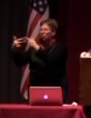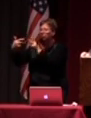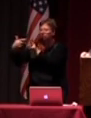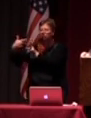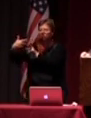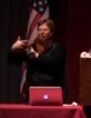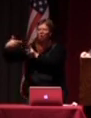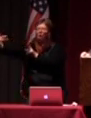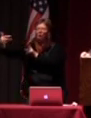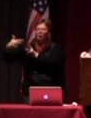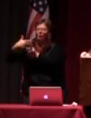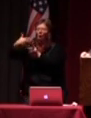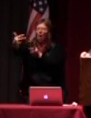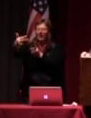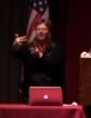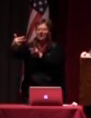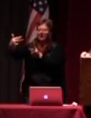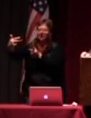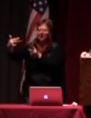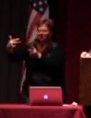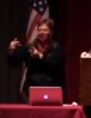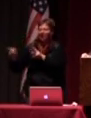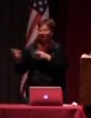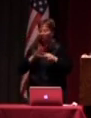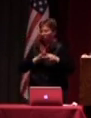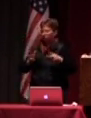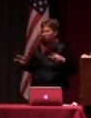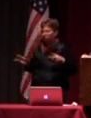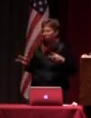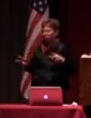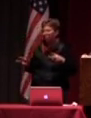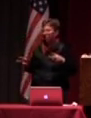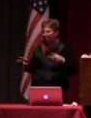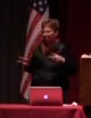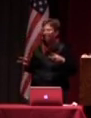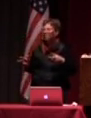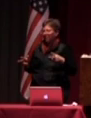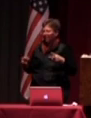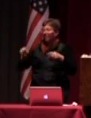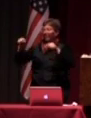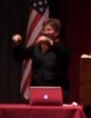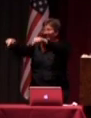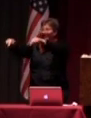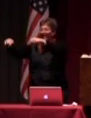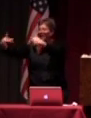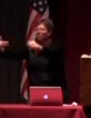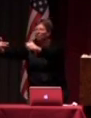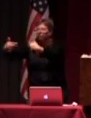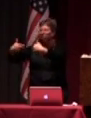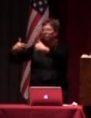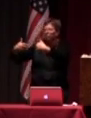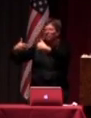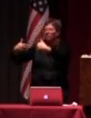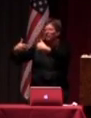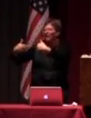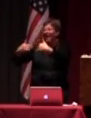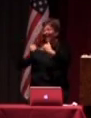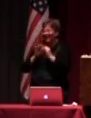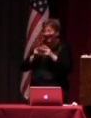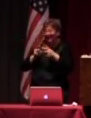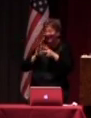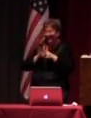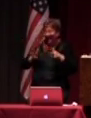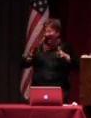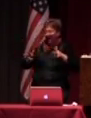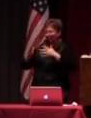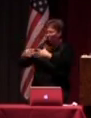the naval expertise that he and his men could muster. They then sailed directly into the Franco-Spanish line, breaking it. Nelson died